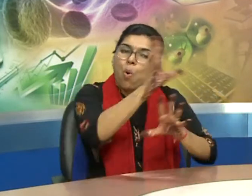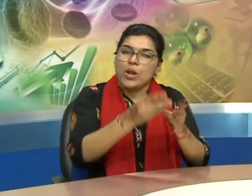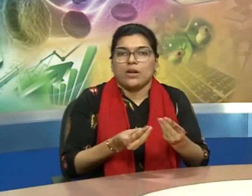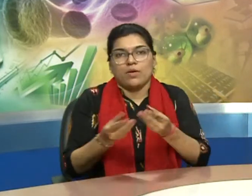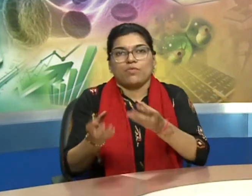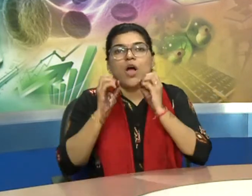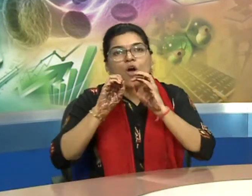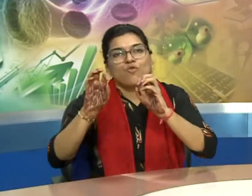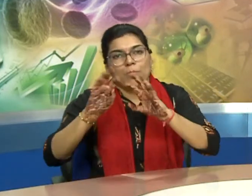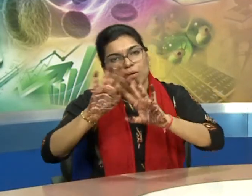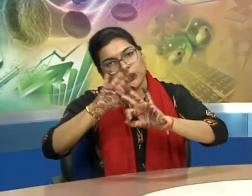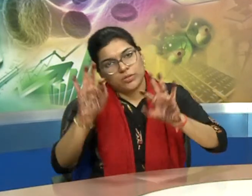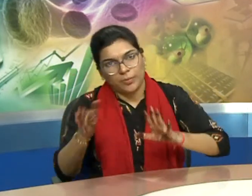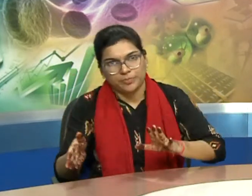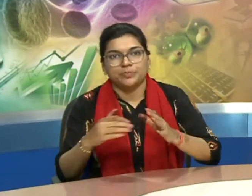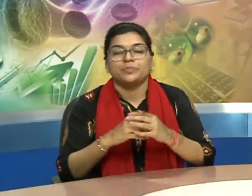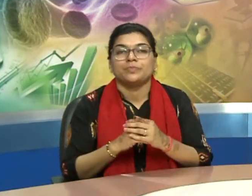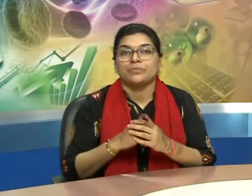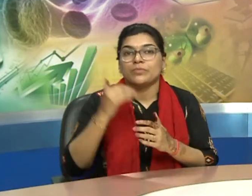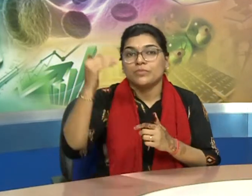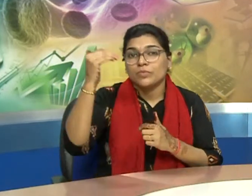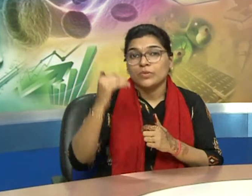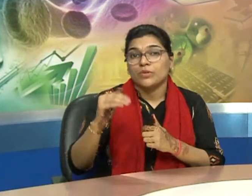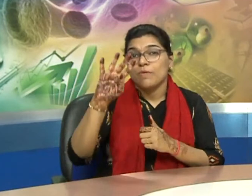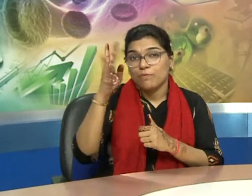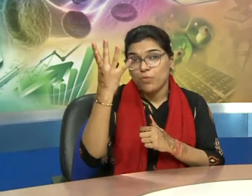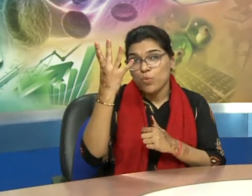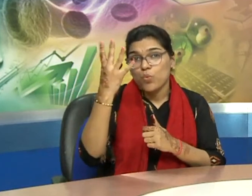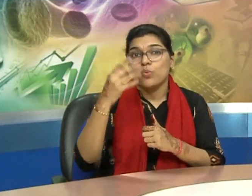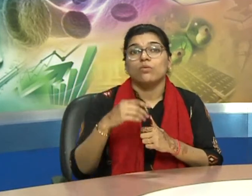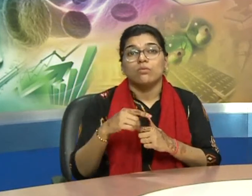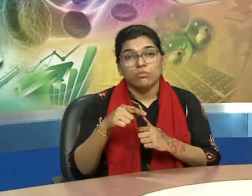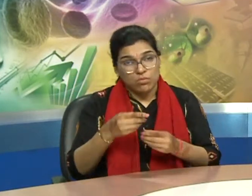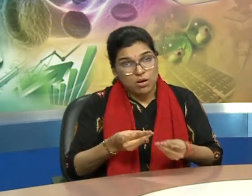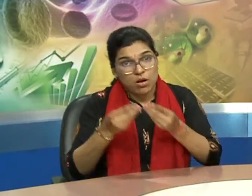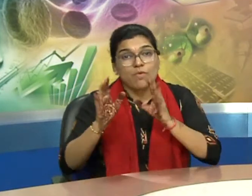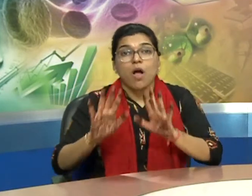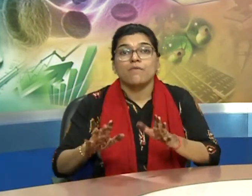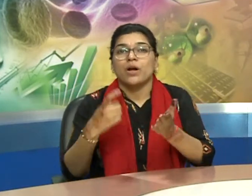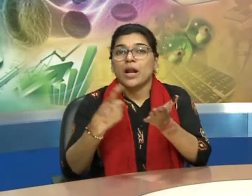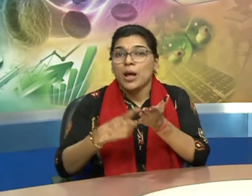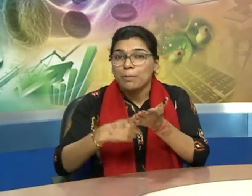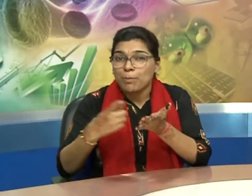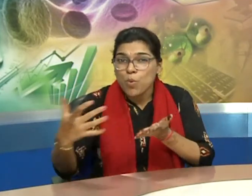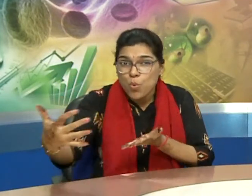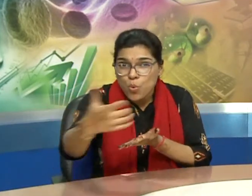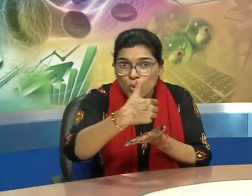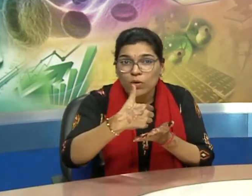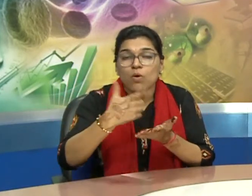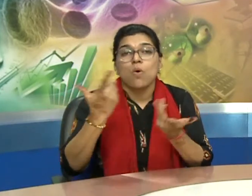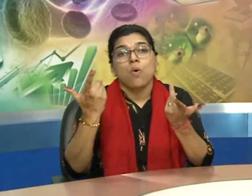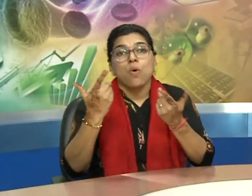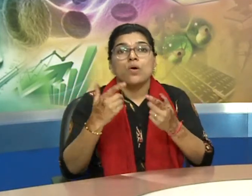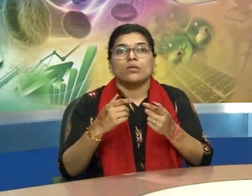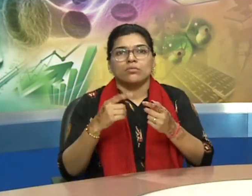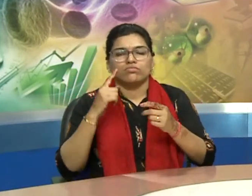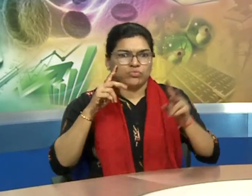which comes under this special libraries. And then fourth point explains that it provides